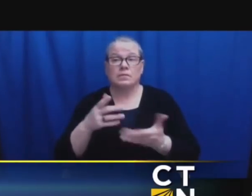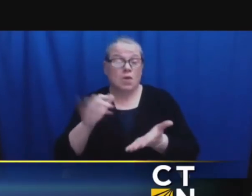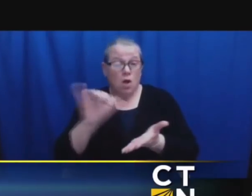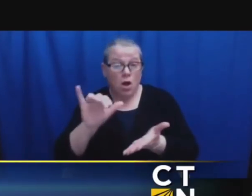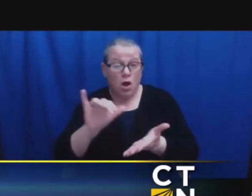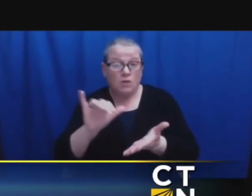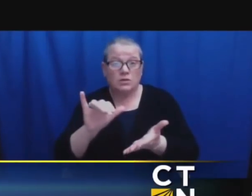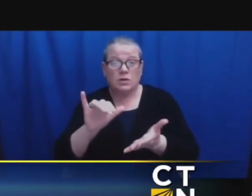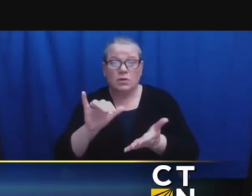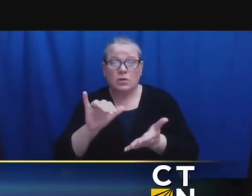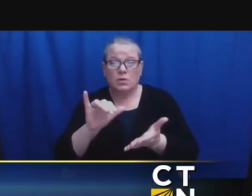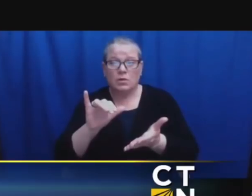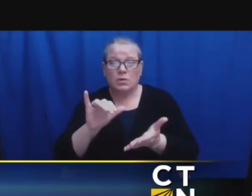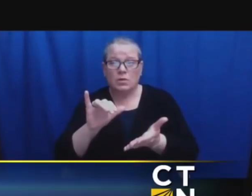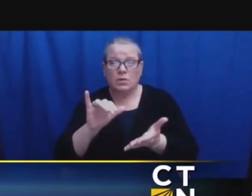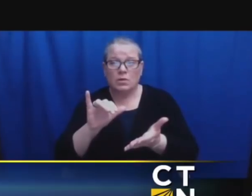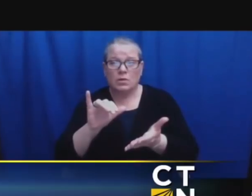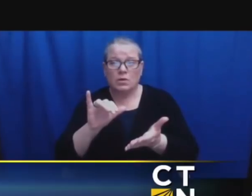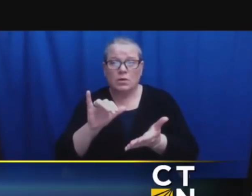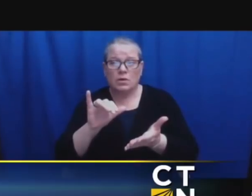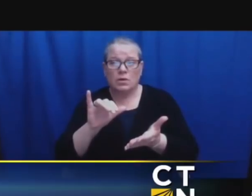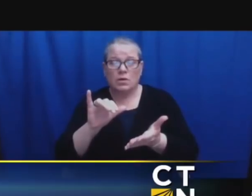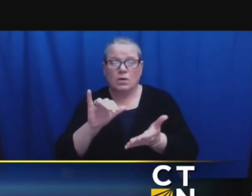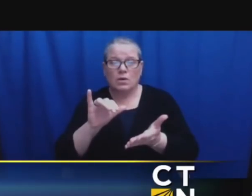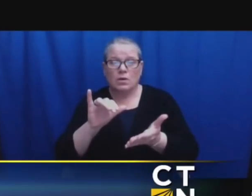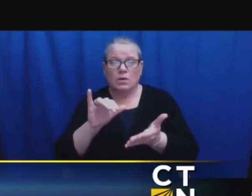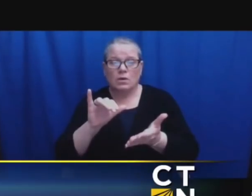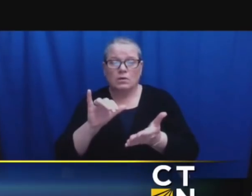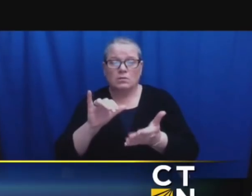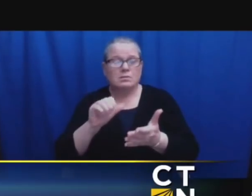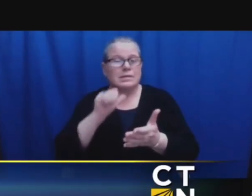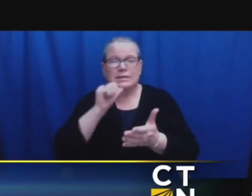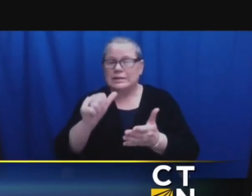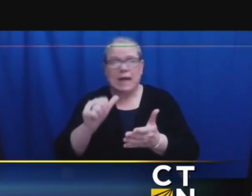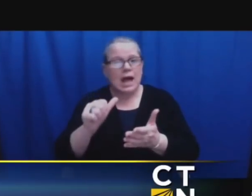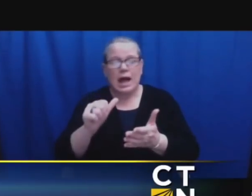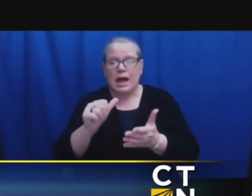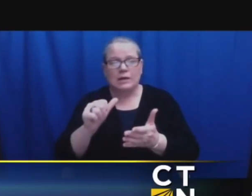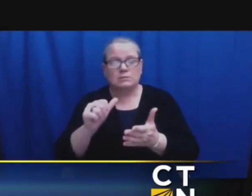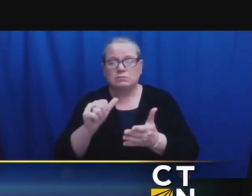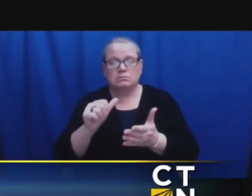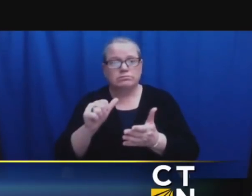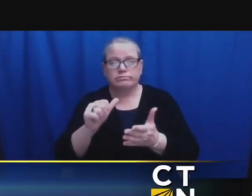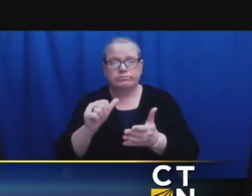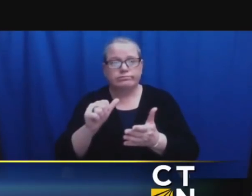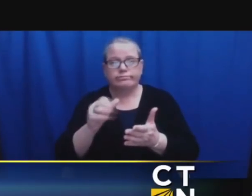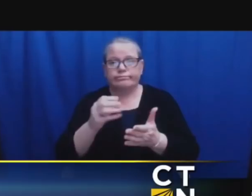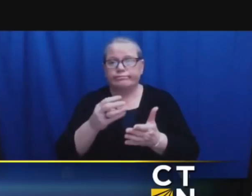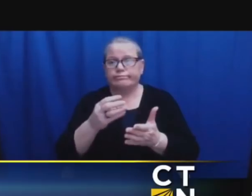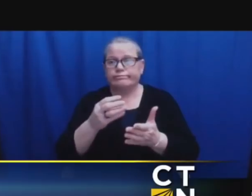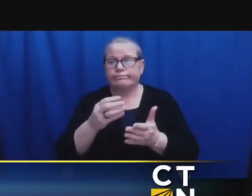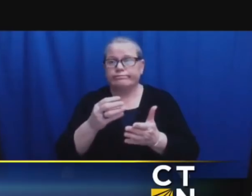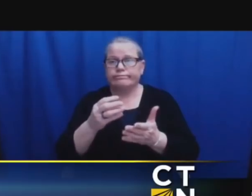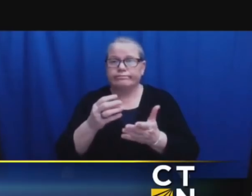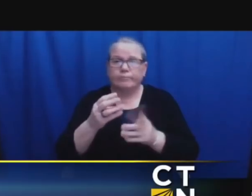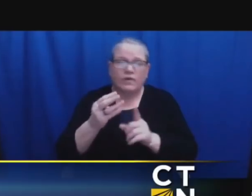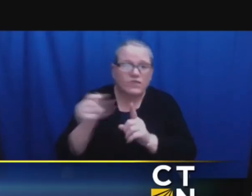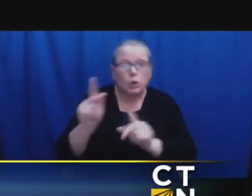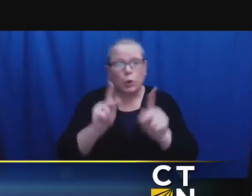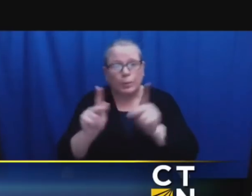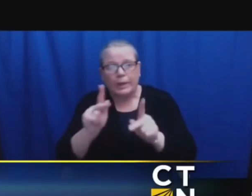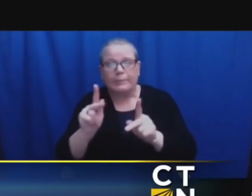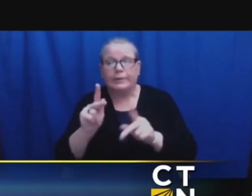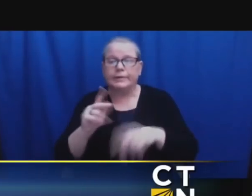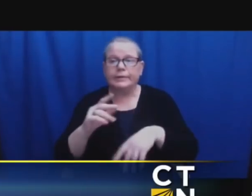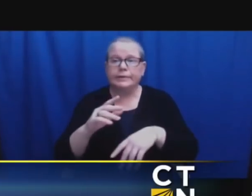vaccination programs, it's not just a small group of the population saying to themselves, gosh, I really worry about varicella,